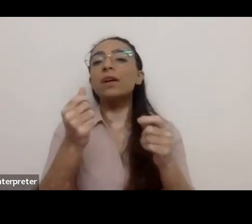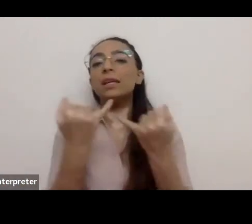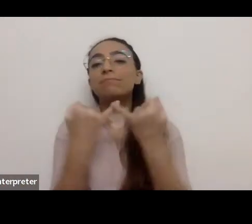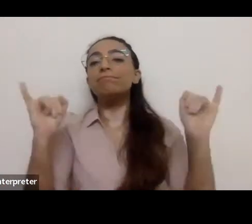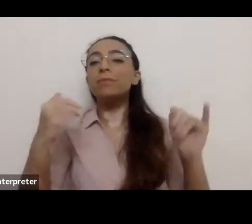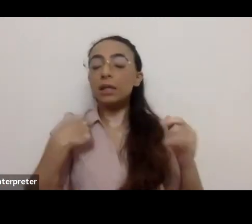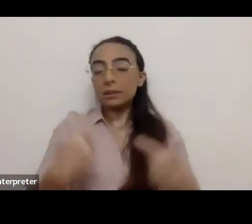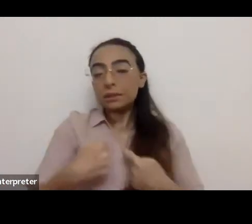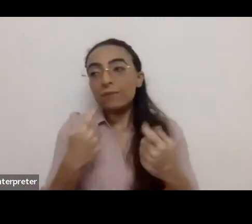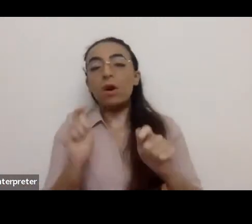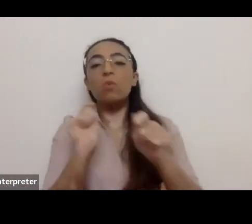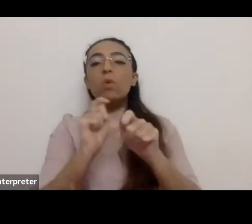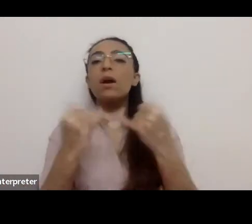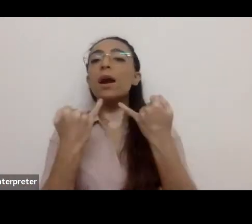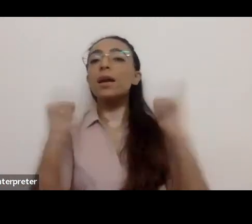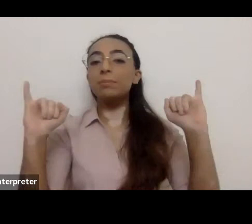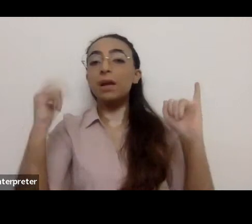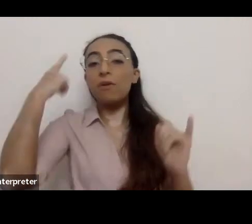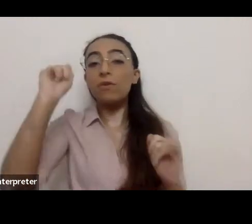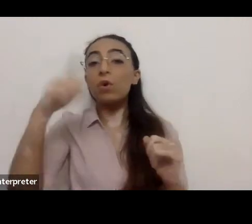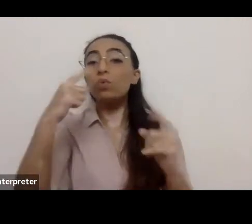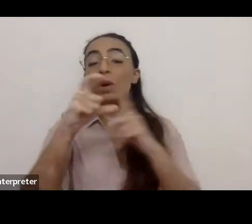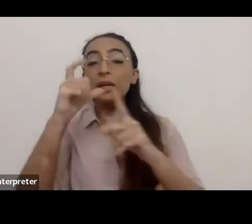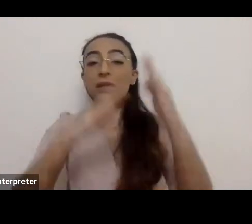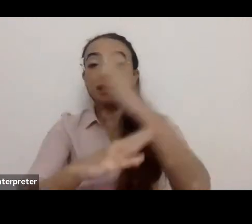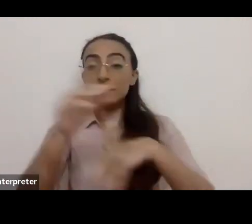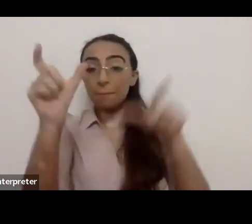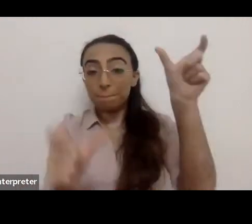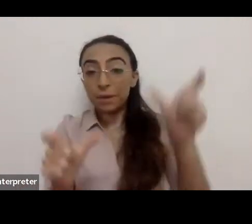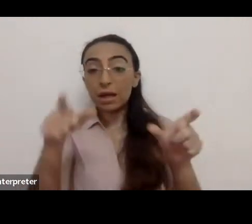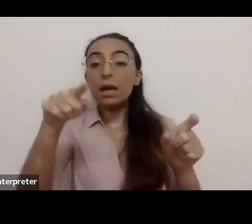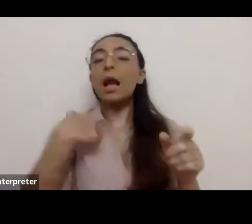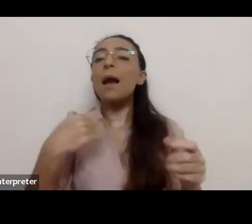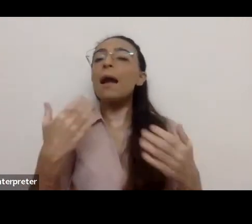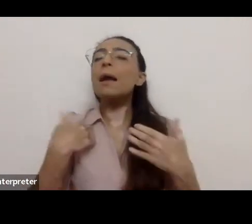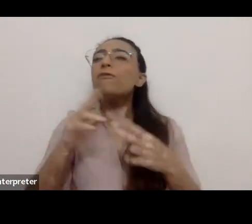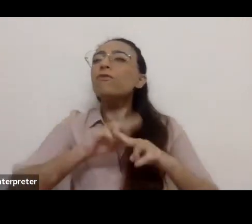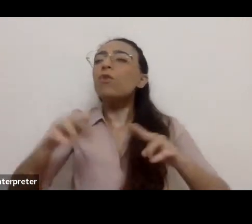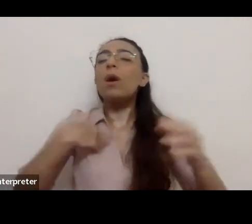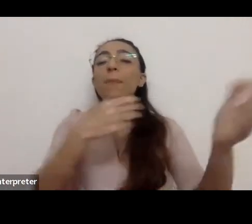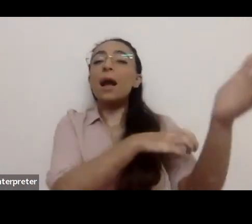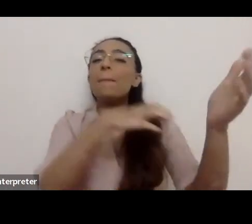self-employment to ensure that persons with disabilities are empowered.